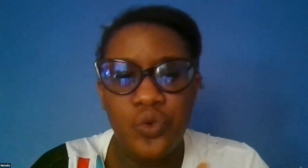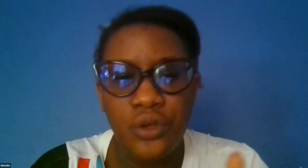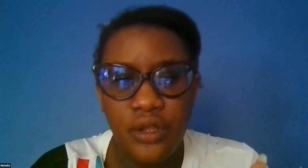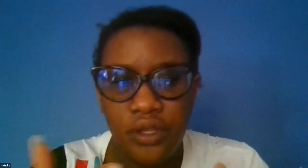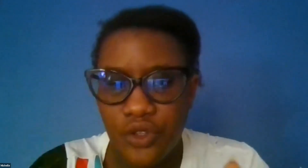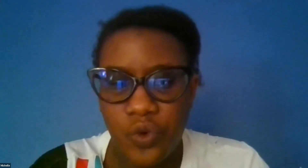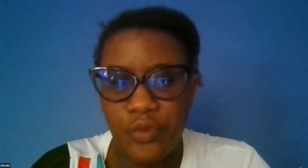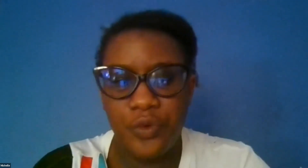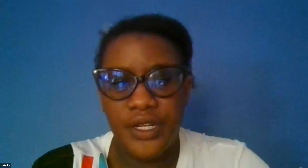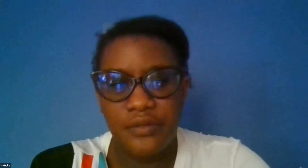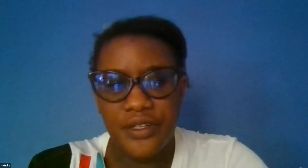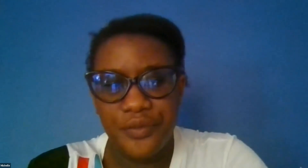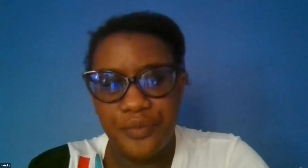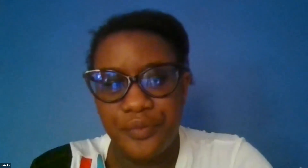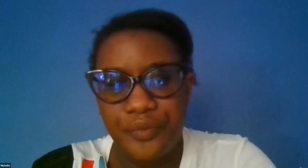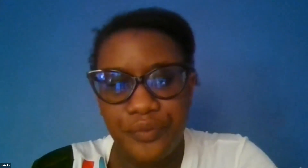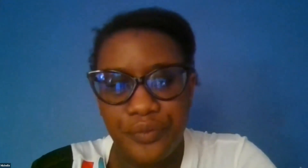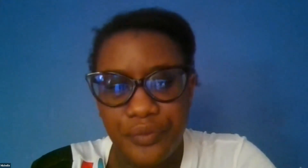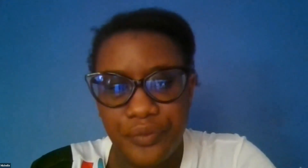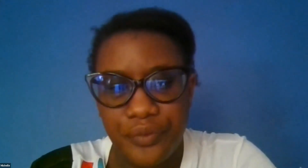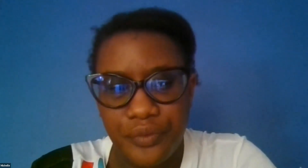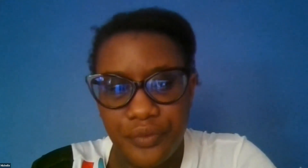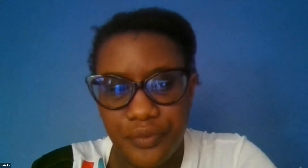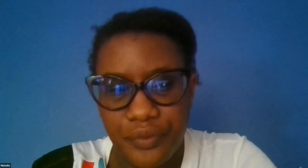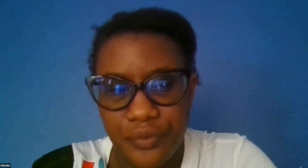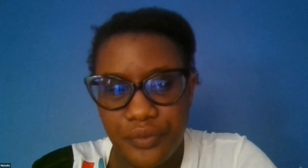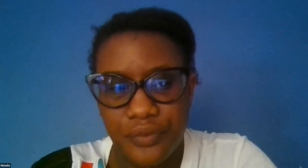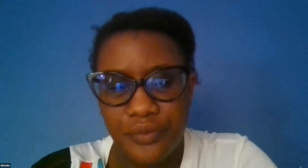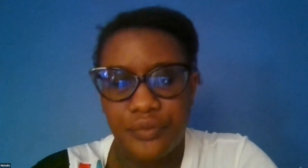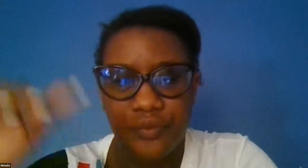a school? Just walk me through that a bit.